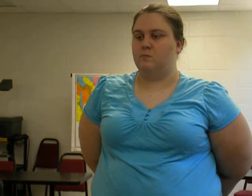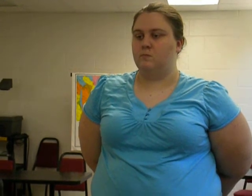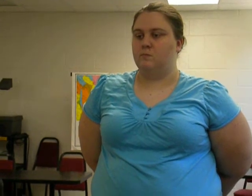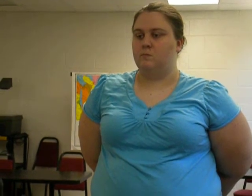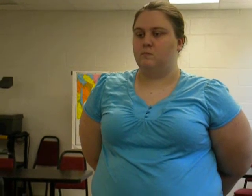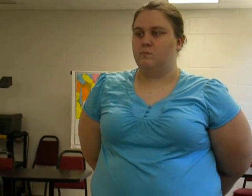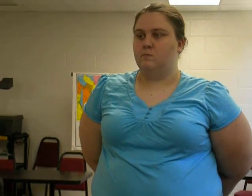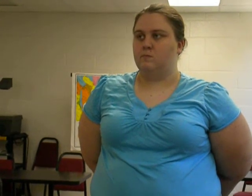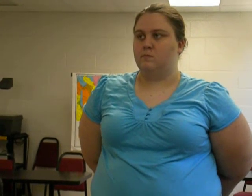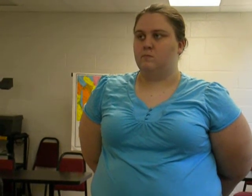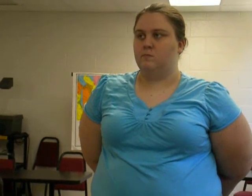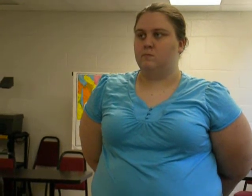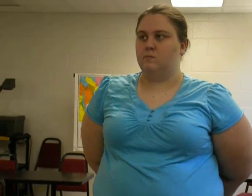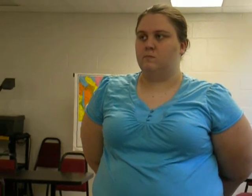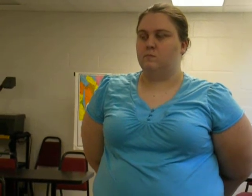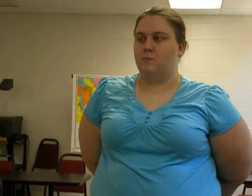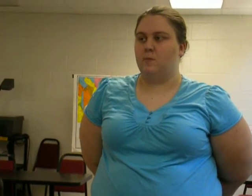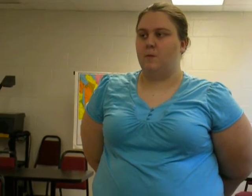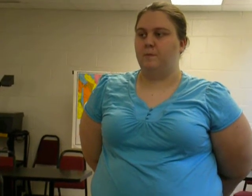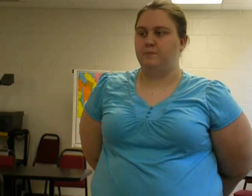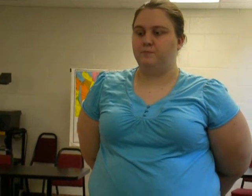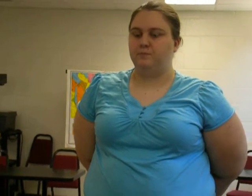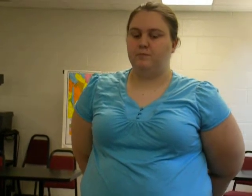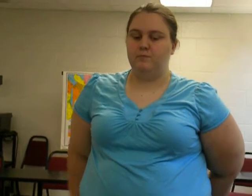good controlled fire.